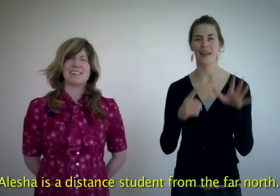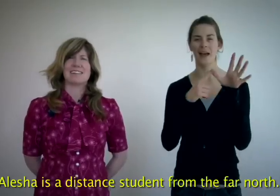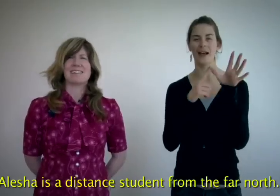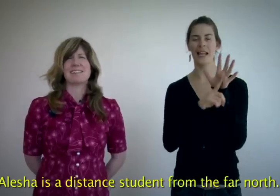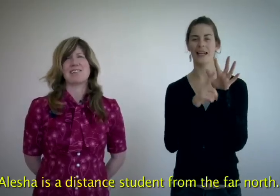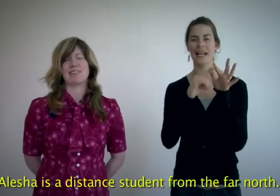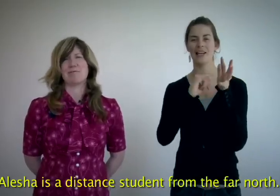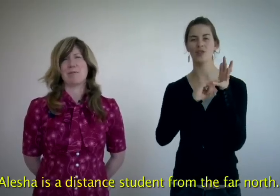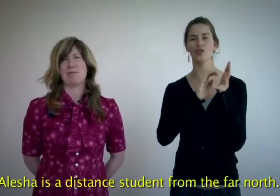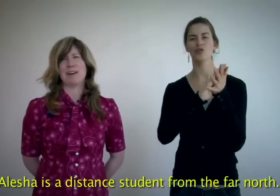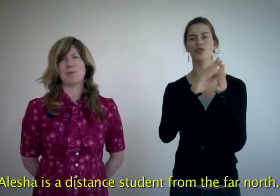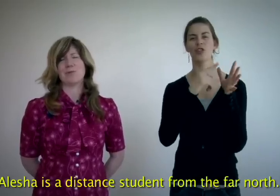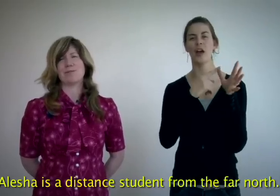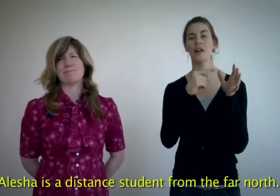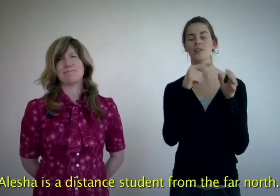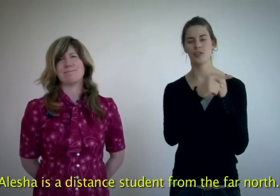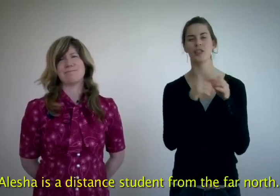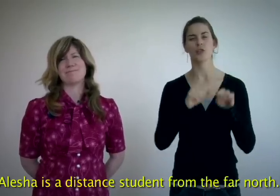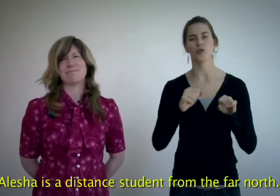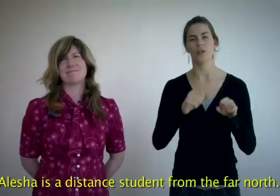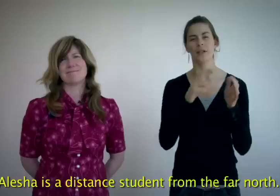Alicia is a distance student from the far north.